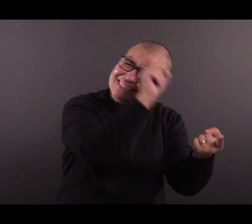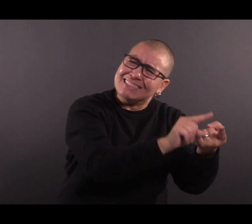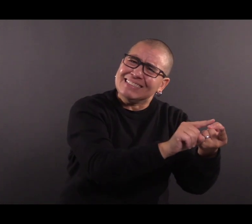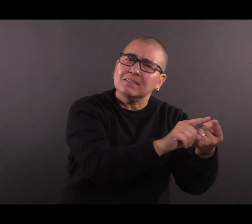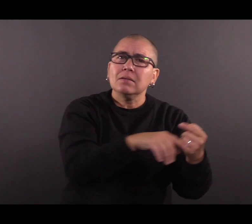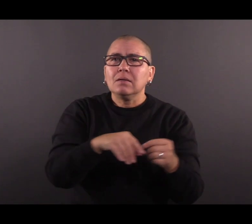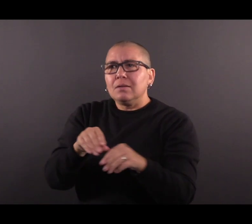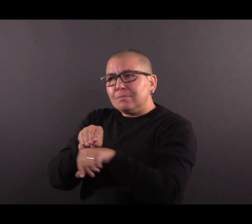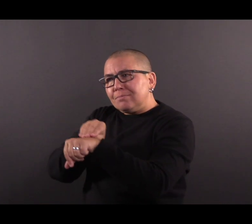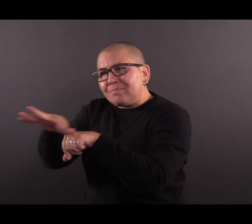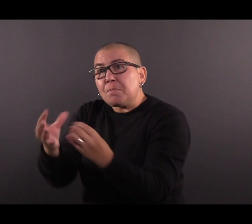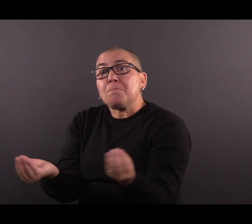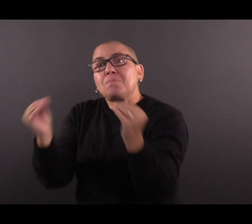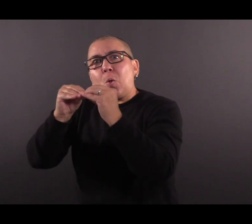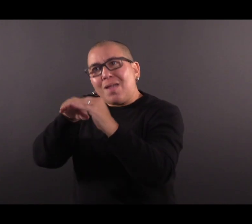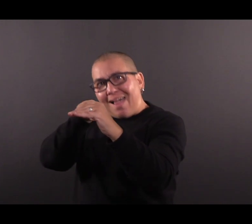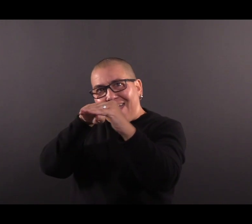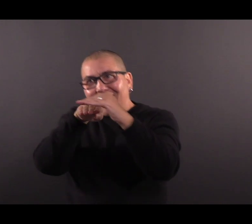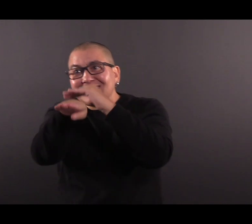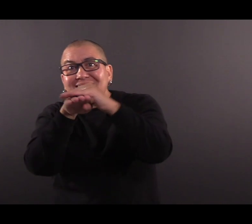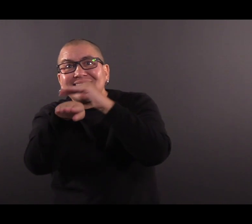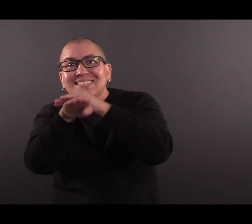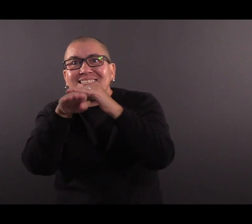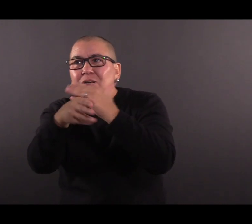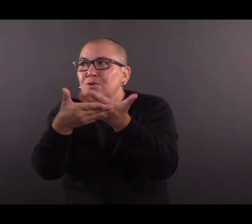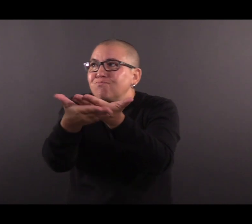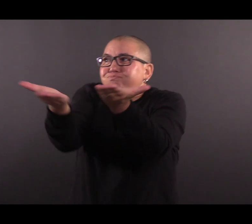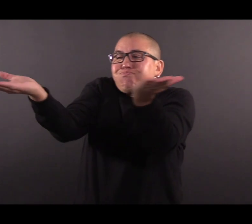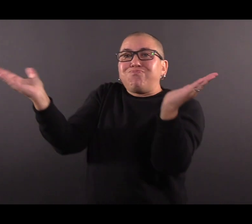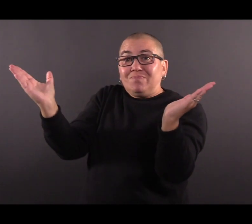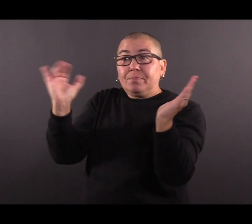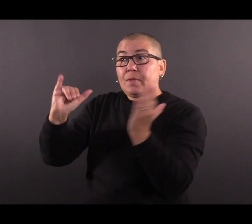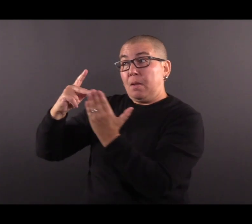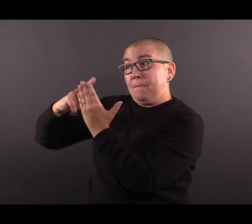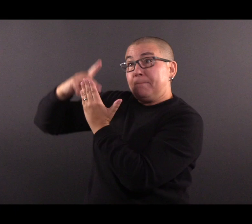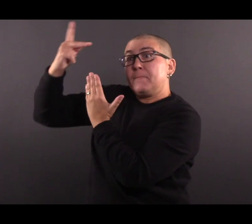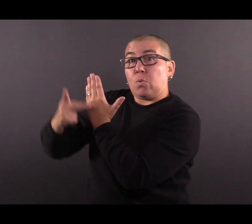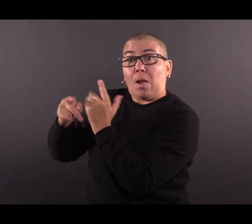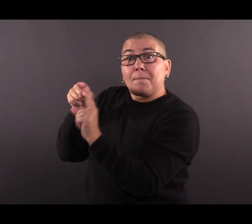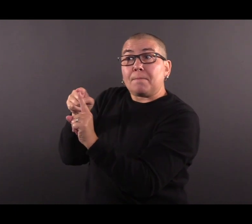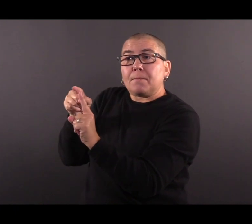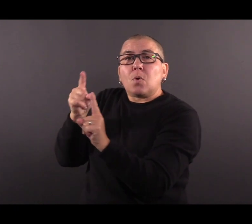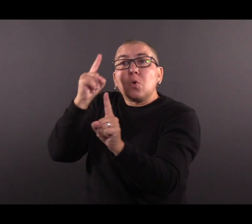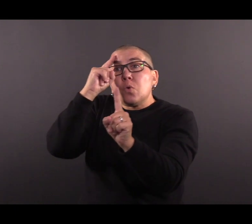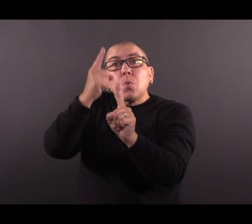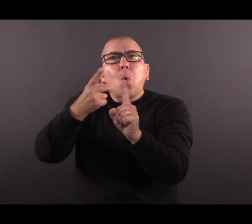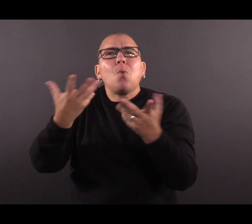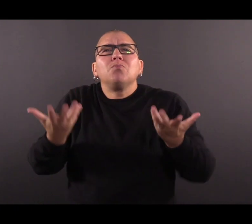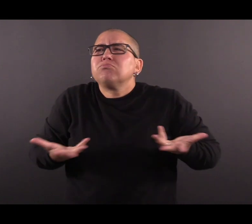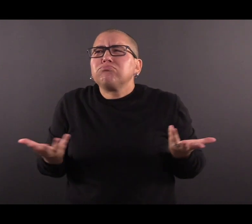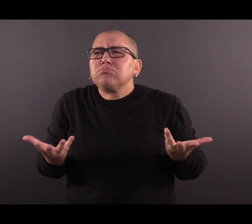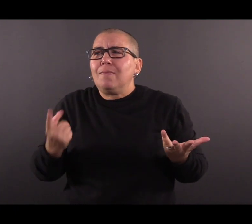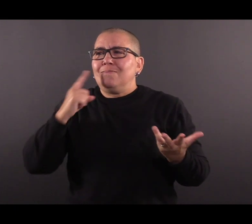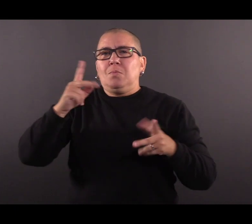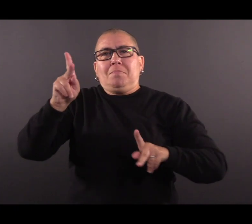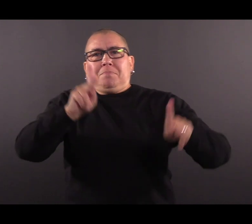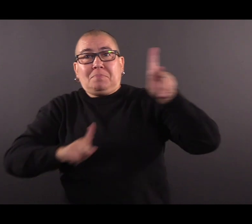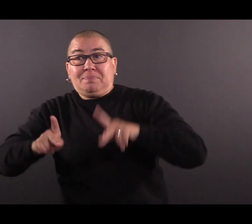utilization of mainstream programs by unhoused individuals and families with the intention to optimize